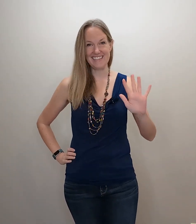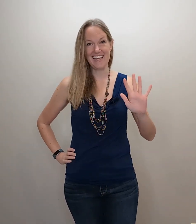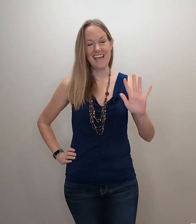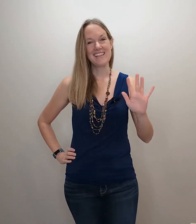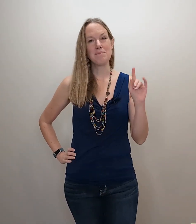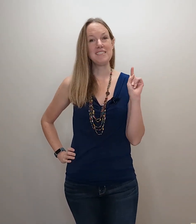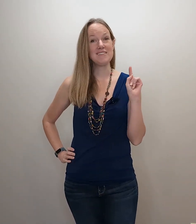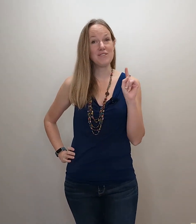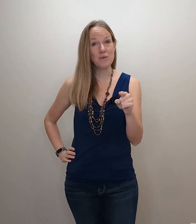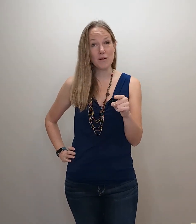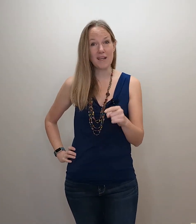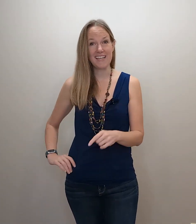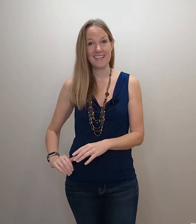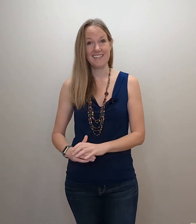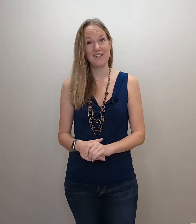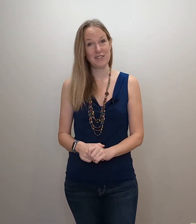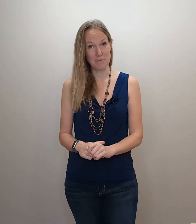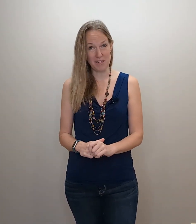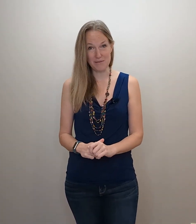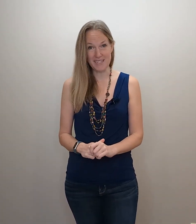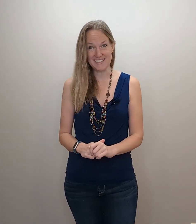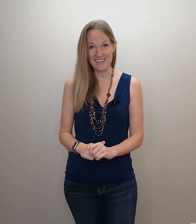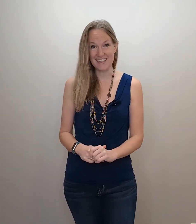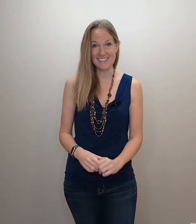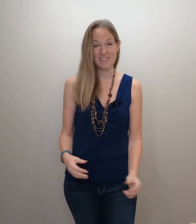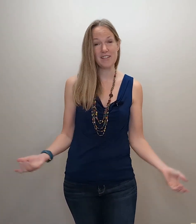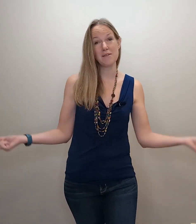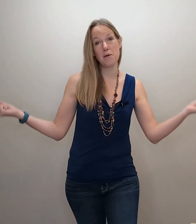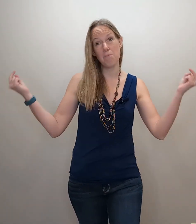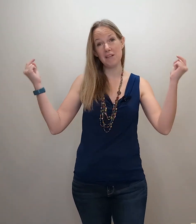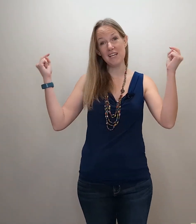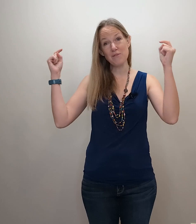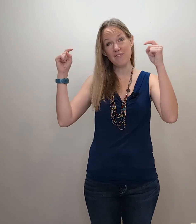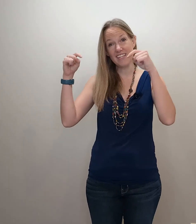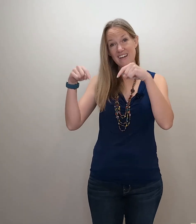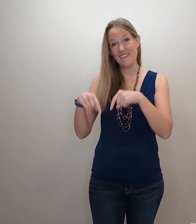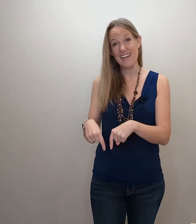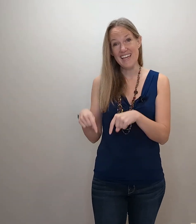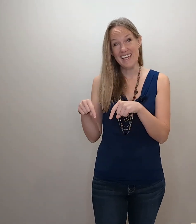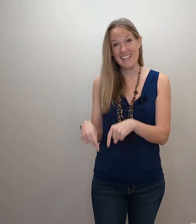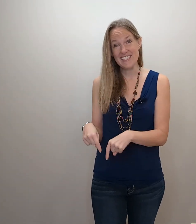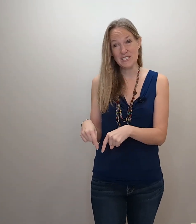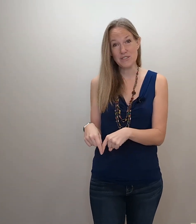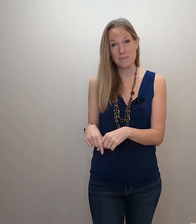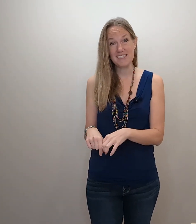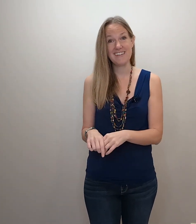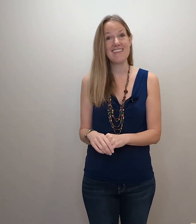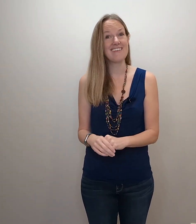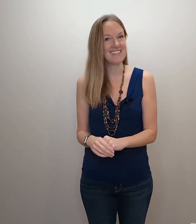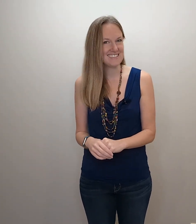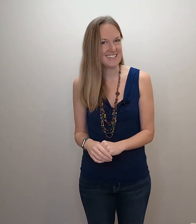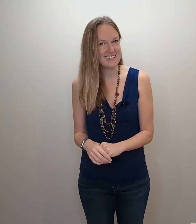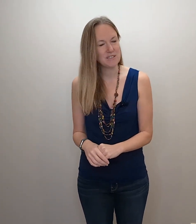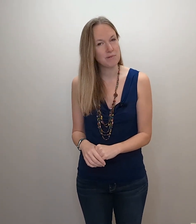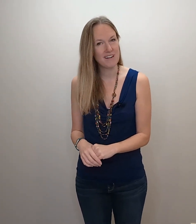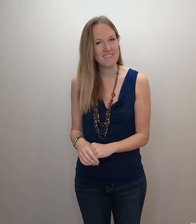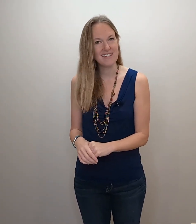left-handed. That means if you are right-handed, you're going to mirror my signs. If you look below the video, in the description, there is a link to print off the